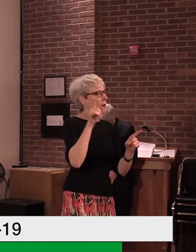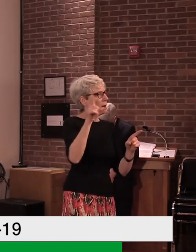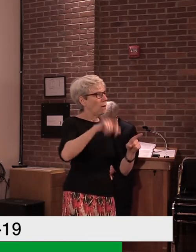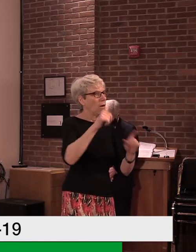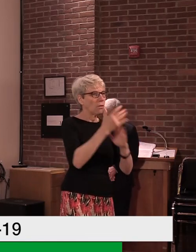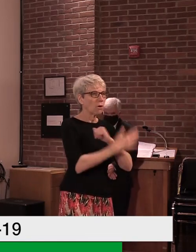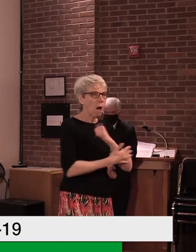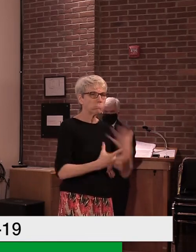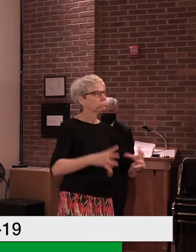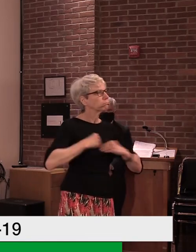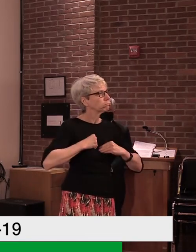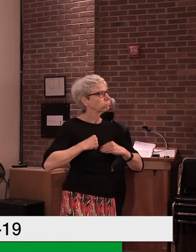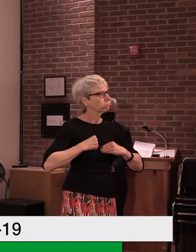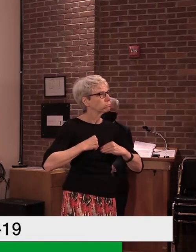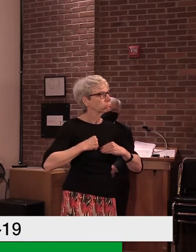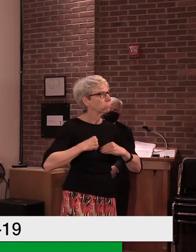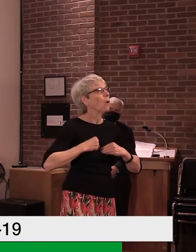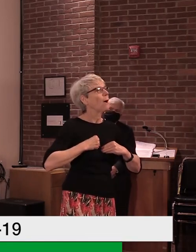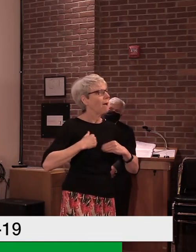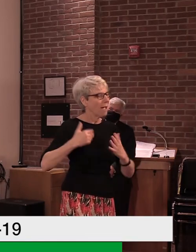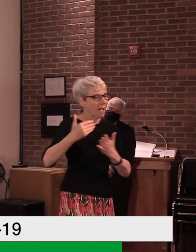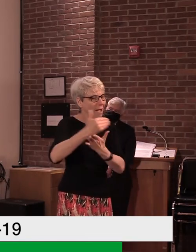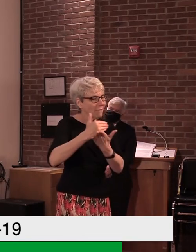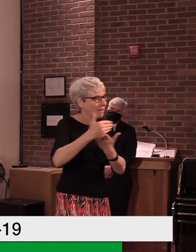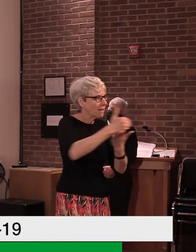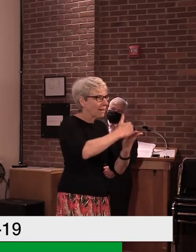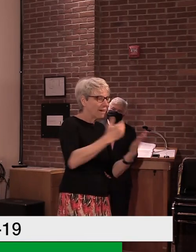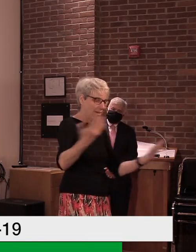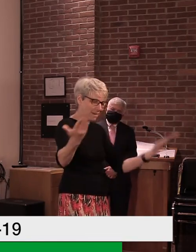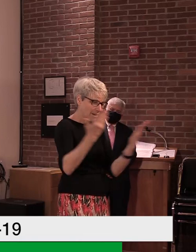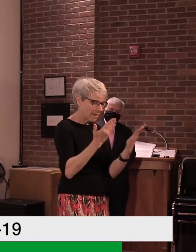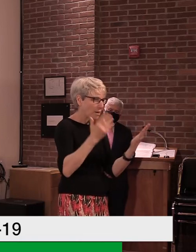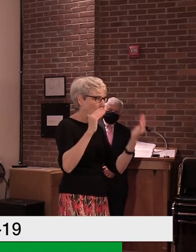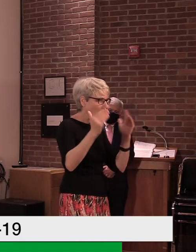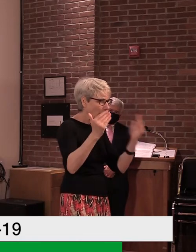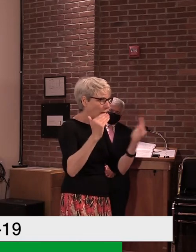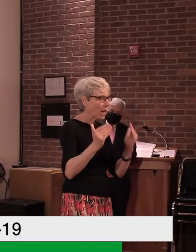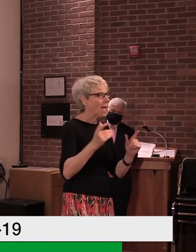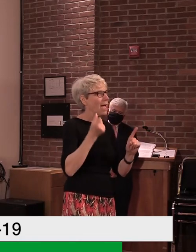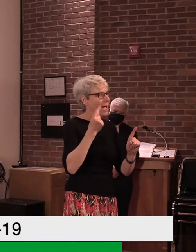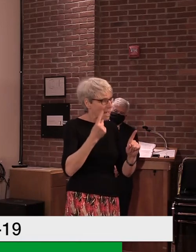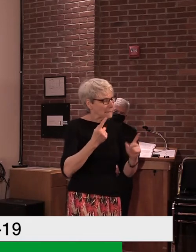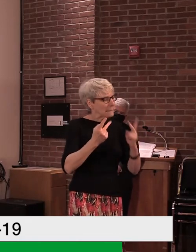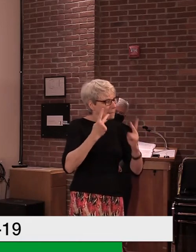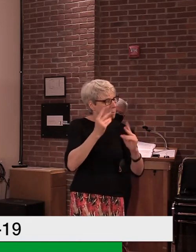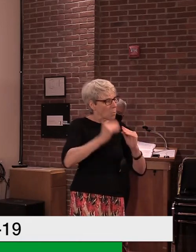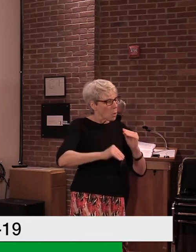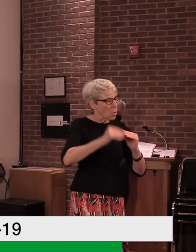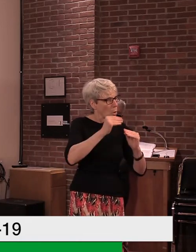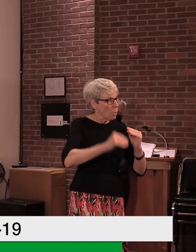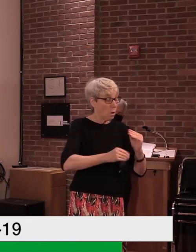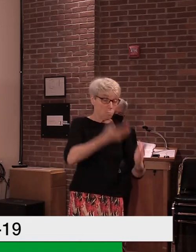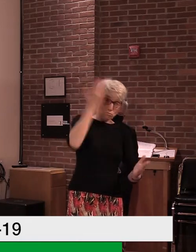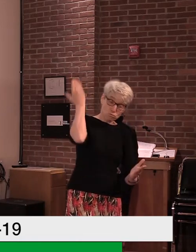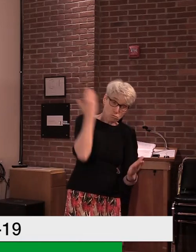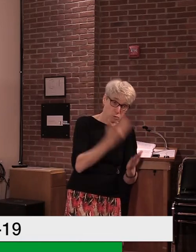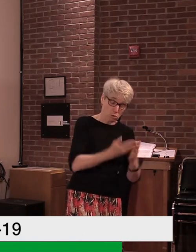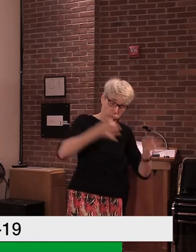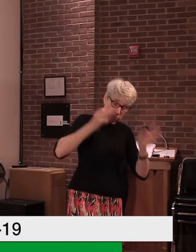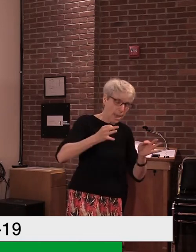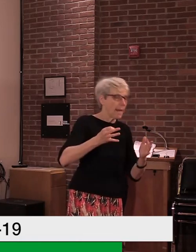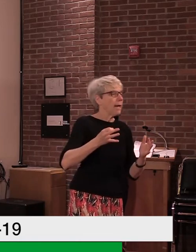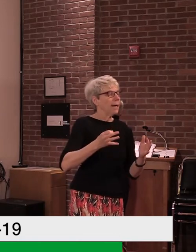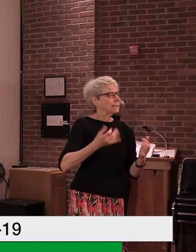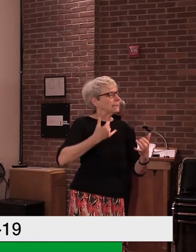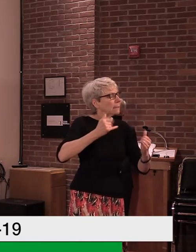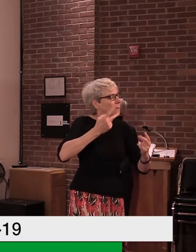So I'm getting much more comfortable with that field of research, though I'm not sure we're done yet with that, because the